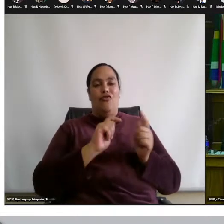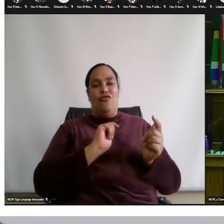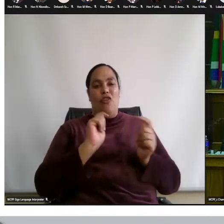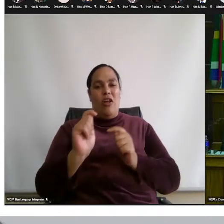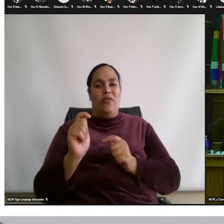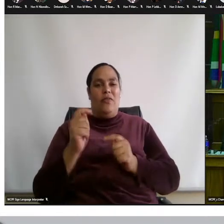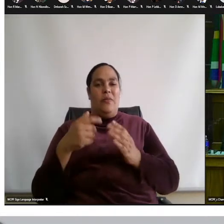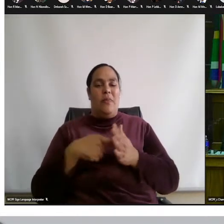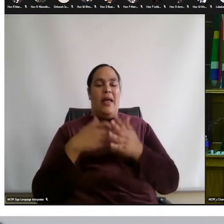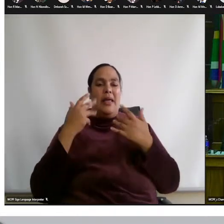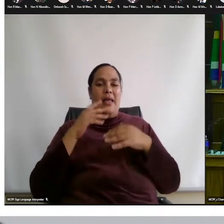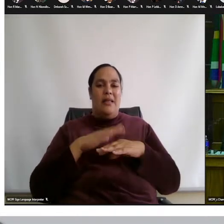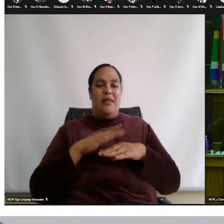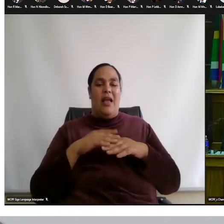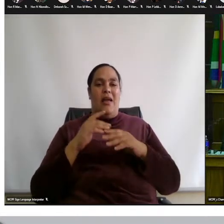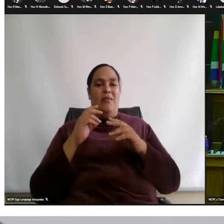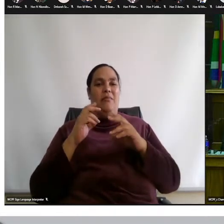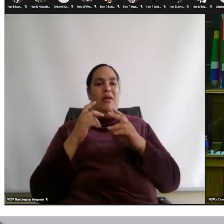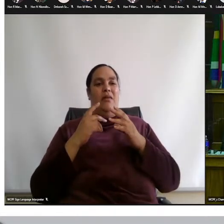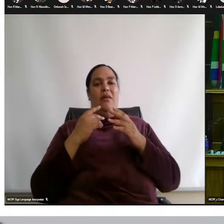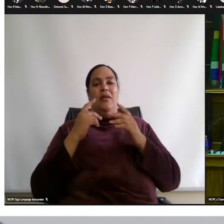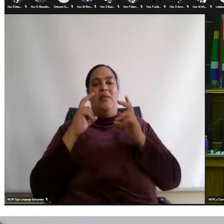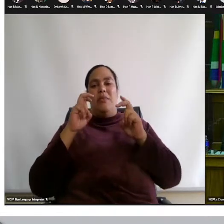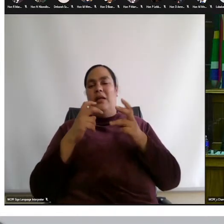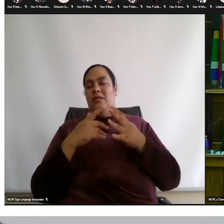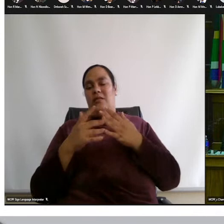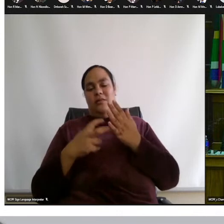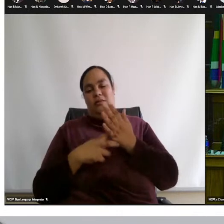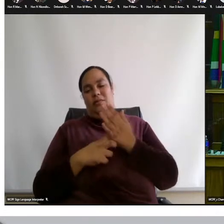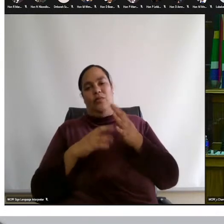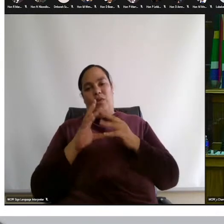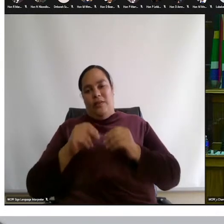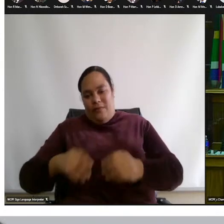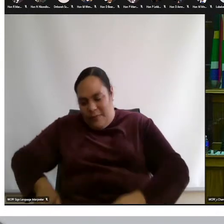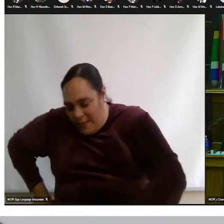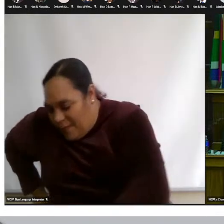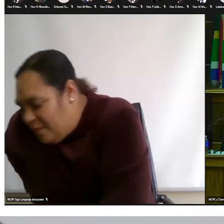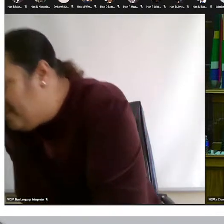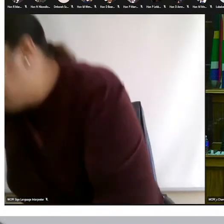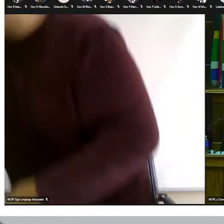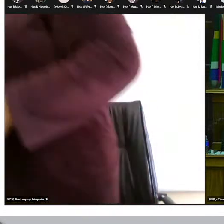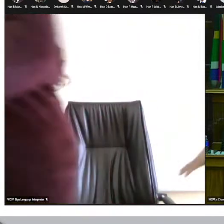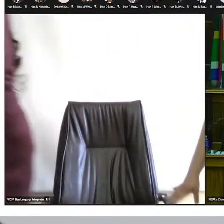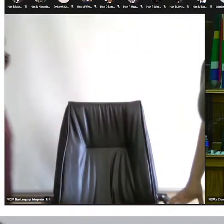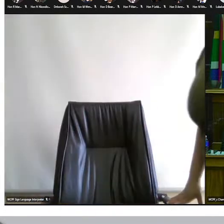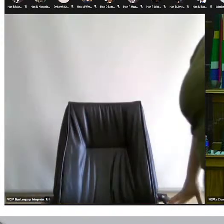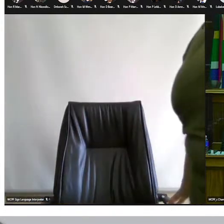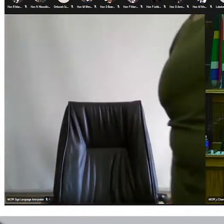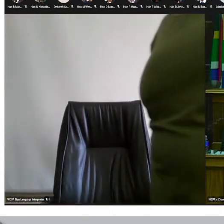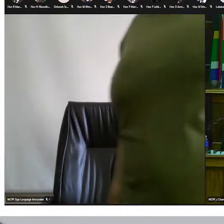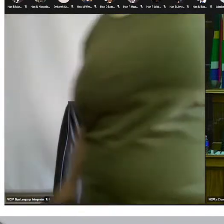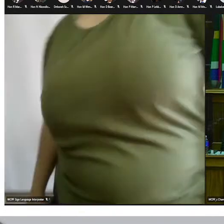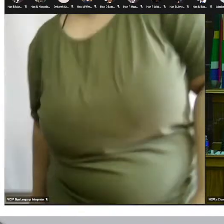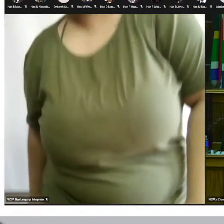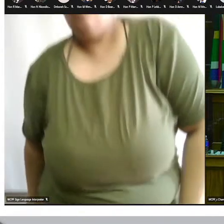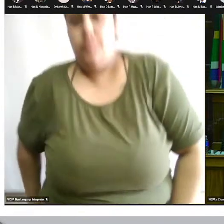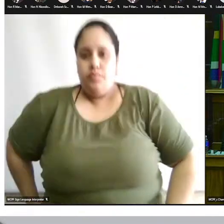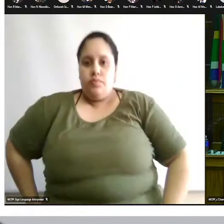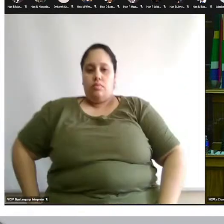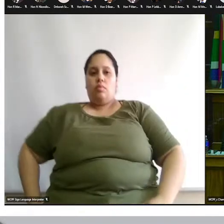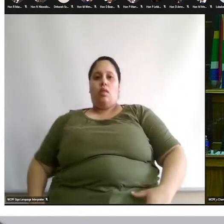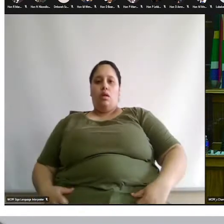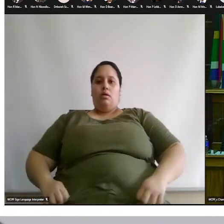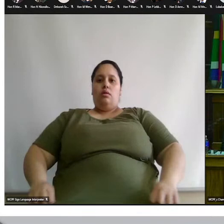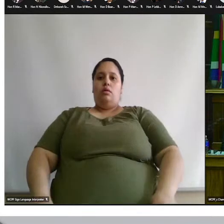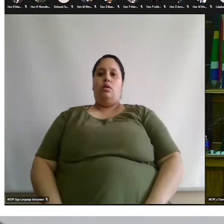airtime, data, bill payments are all assisted. It's important that each staff complement also receives expert